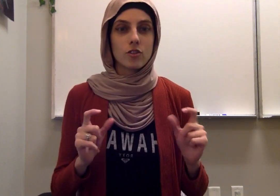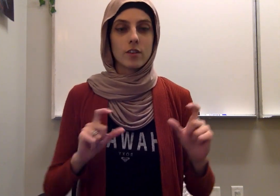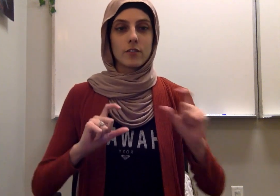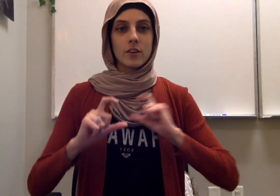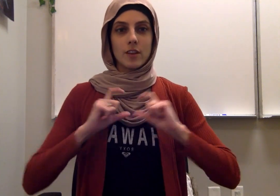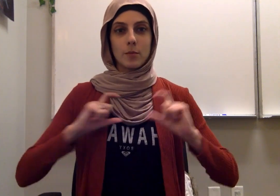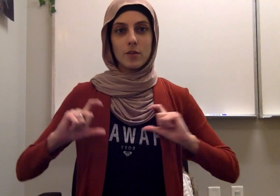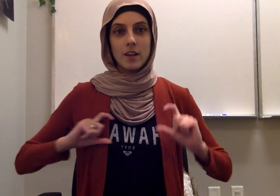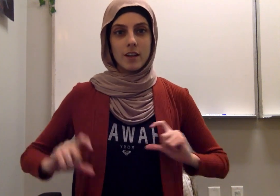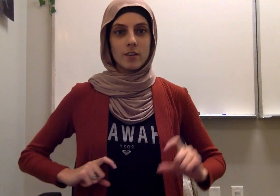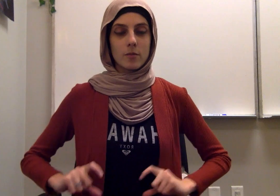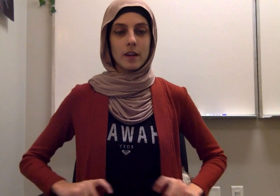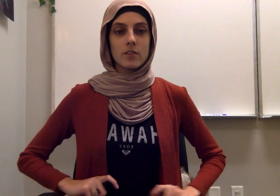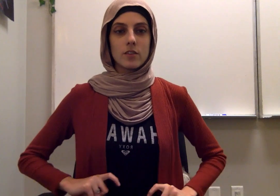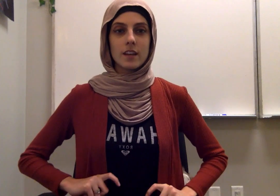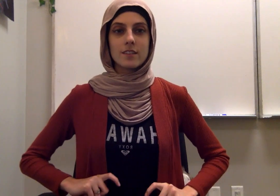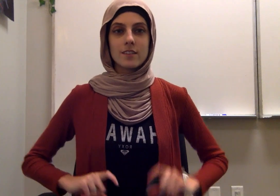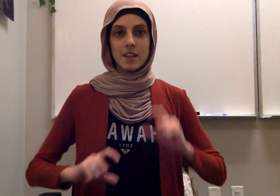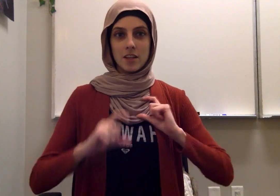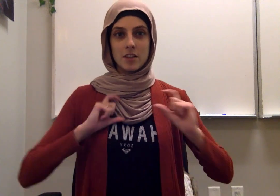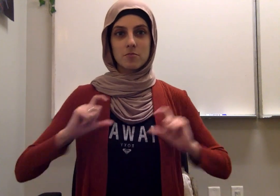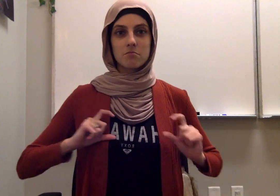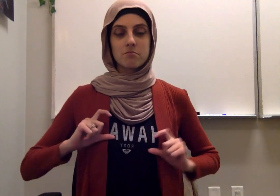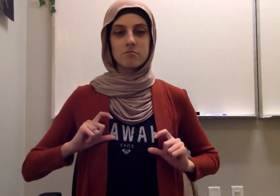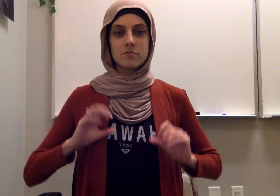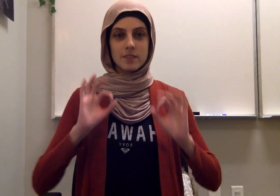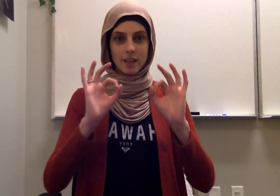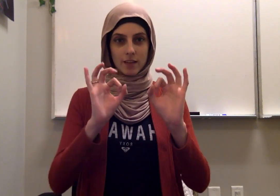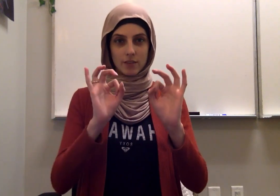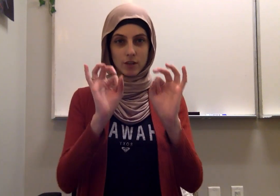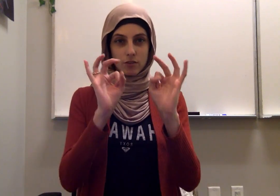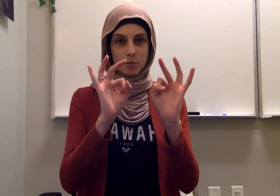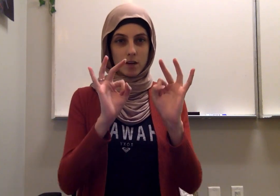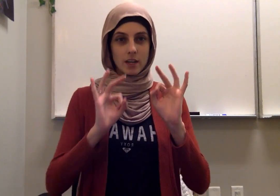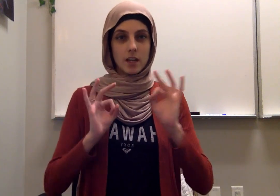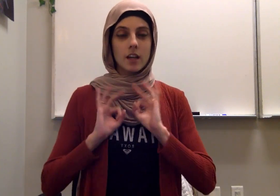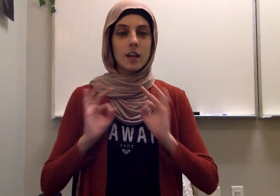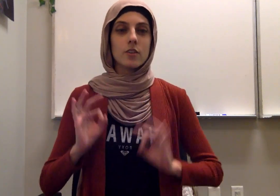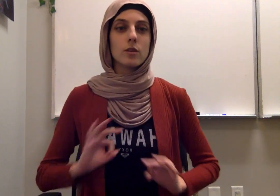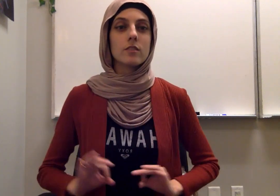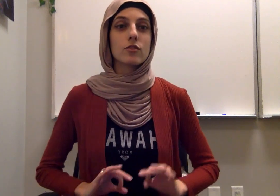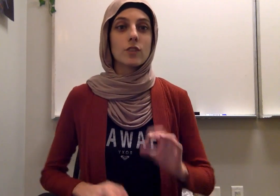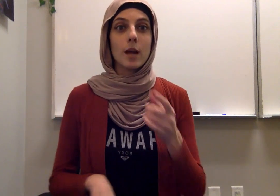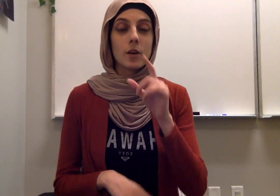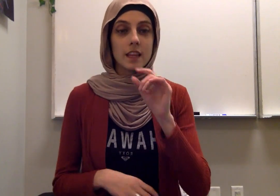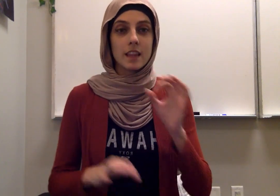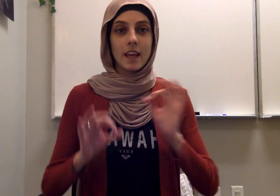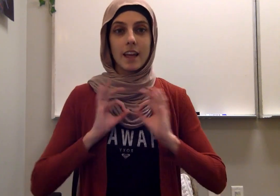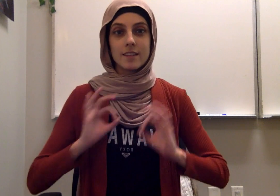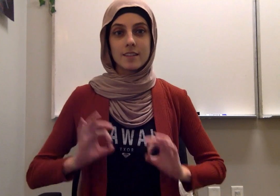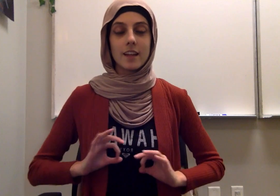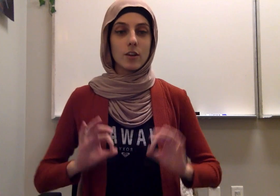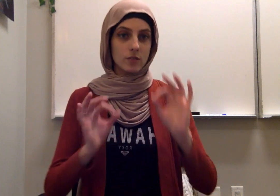for example, you might do this. If they're smaller, you can describe what the thing is and use the